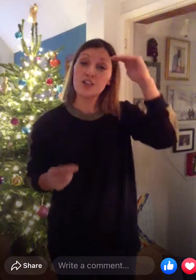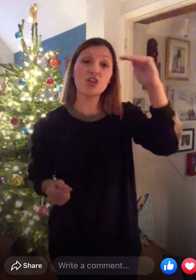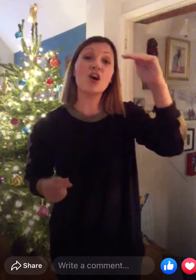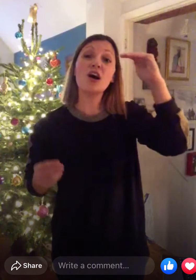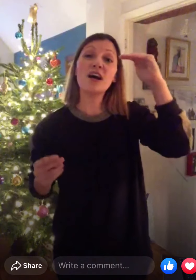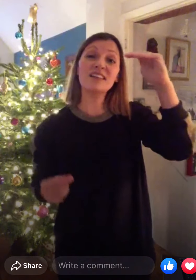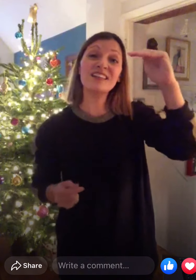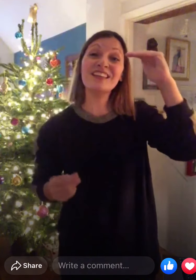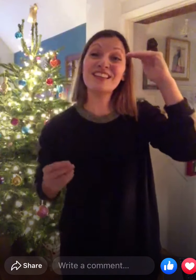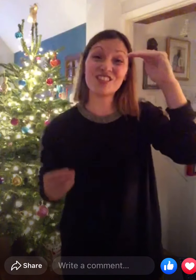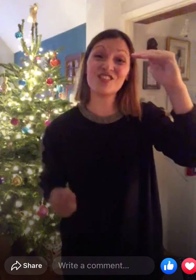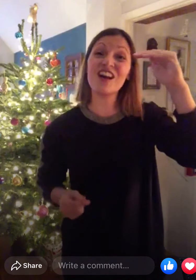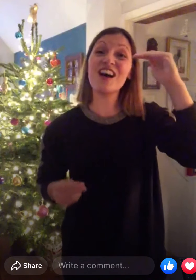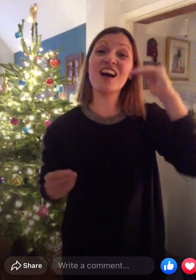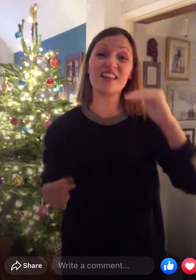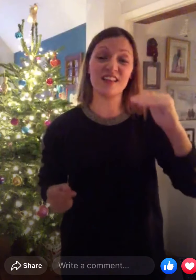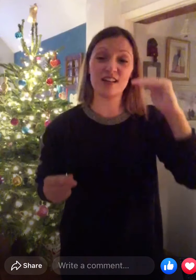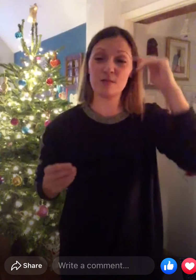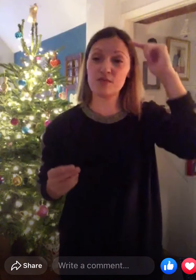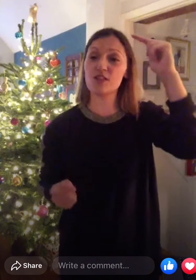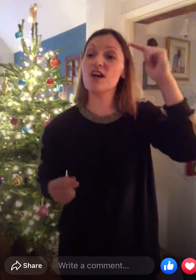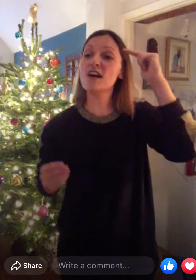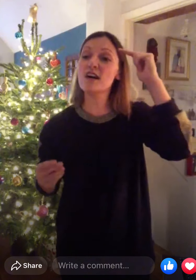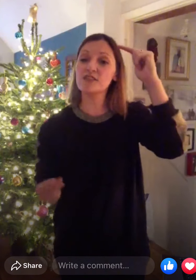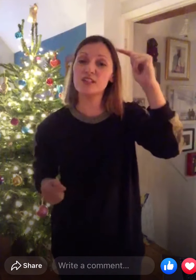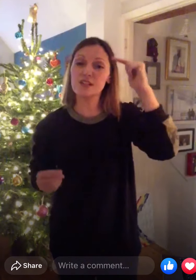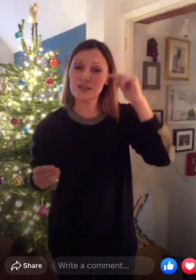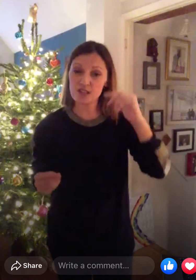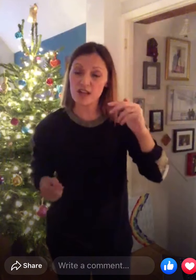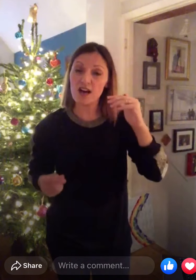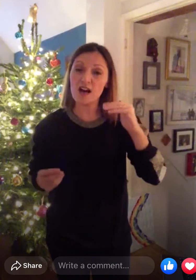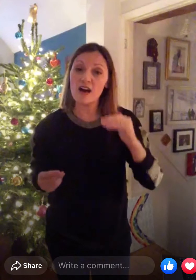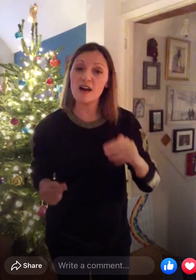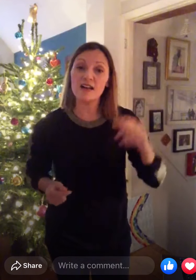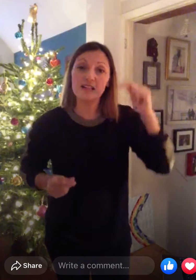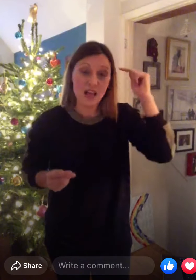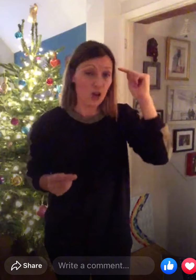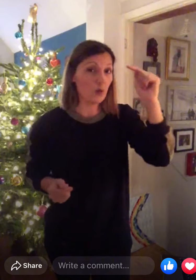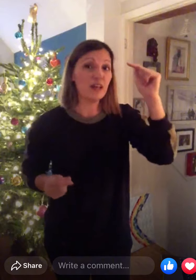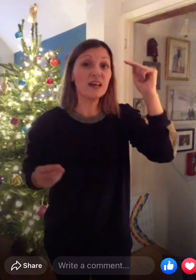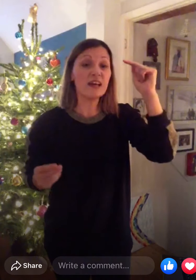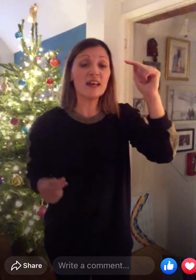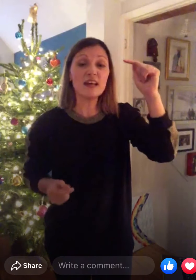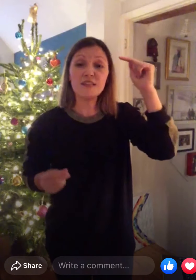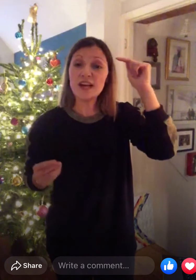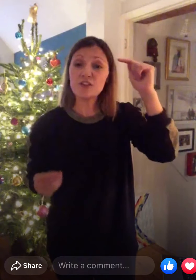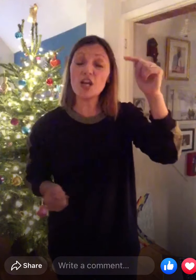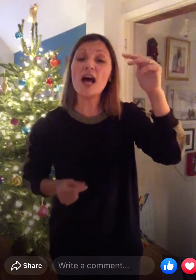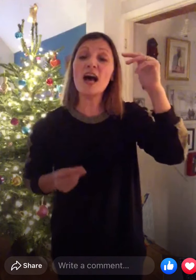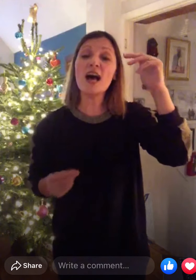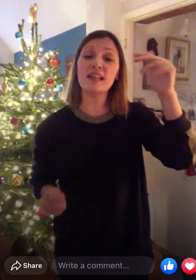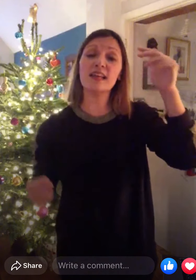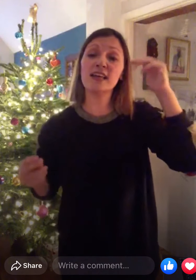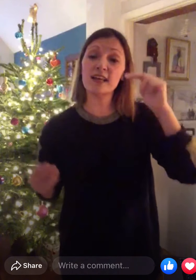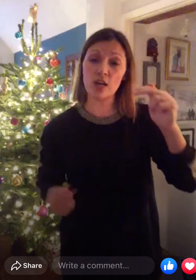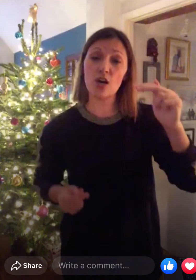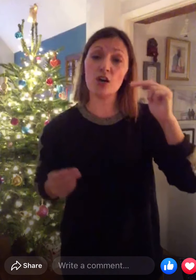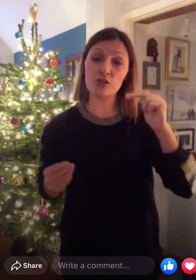Join the triumph of the skies. With angelic hosts